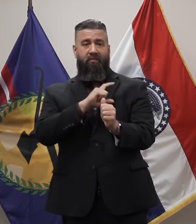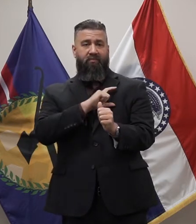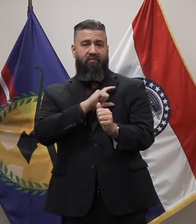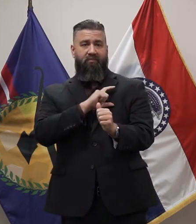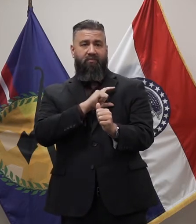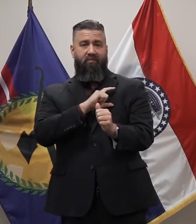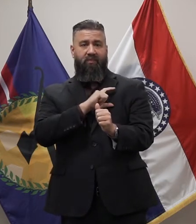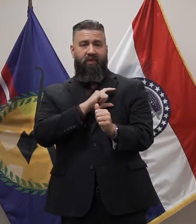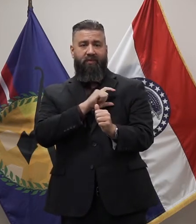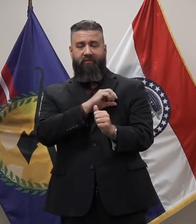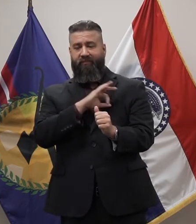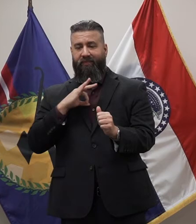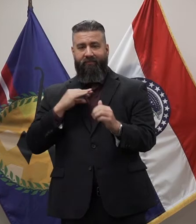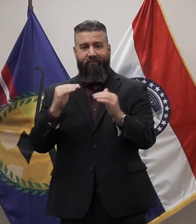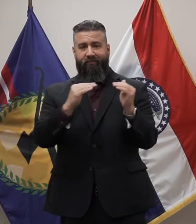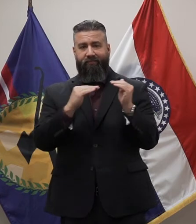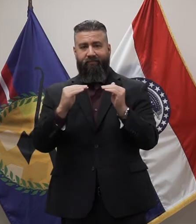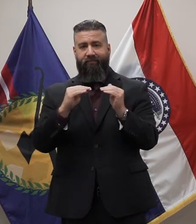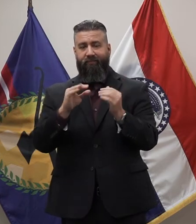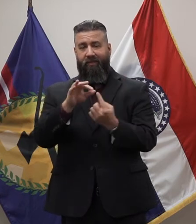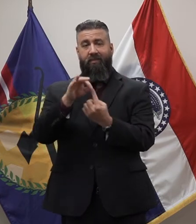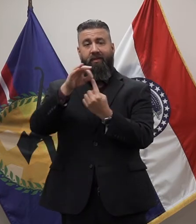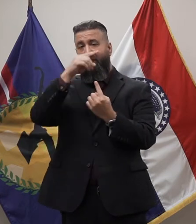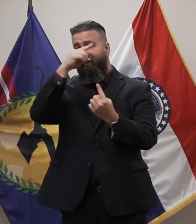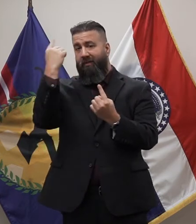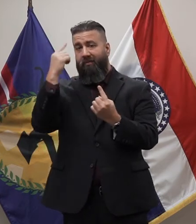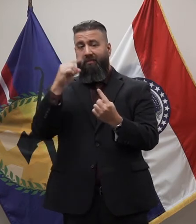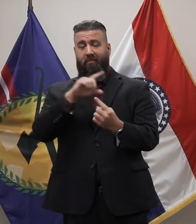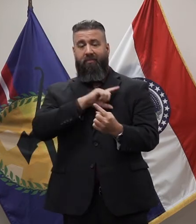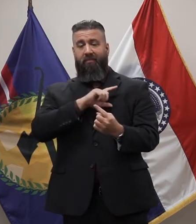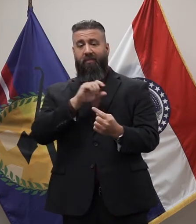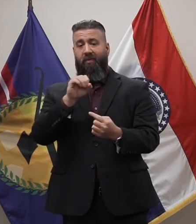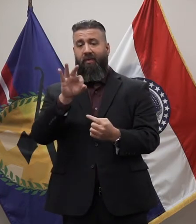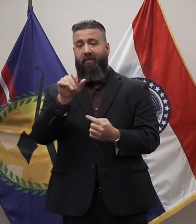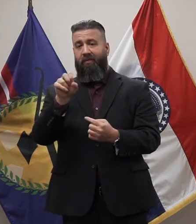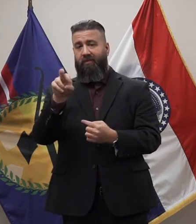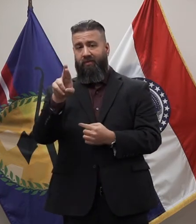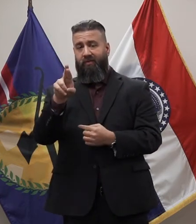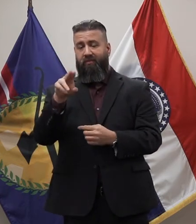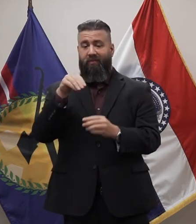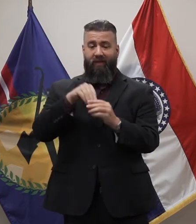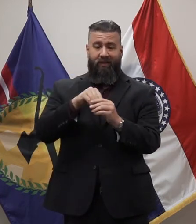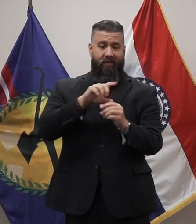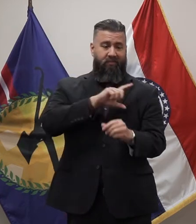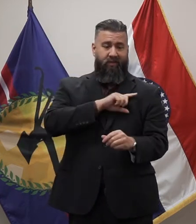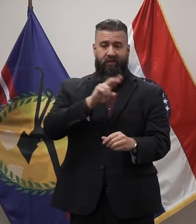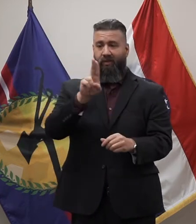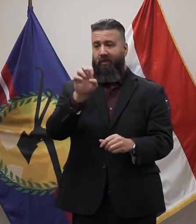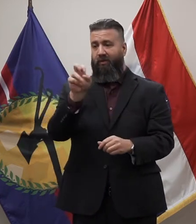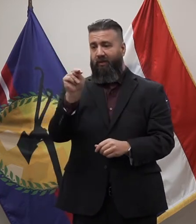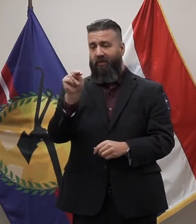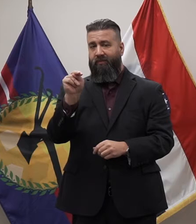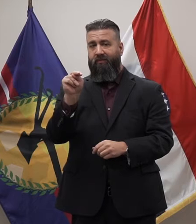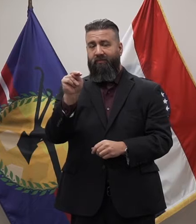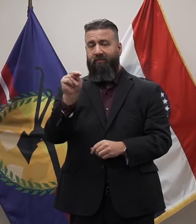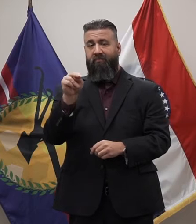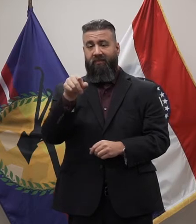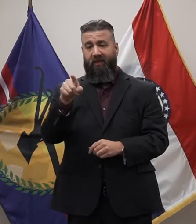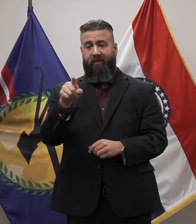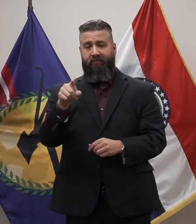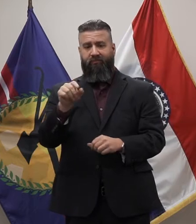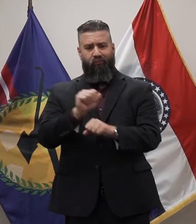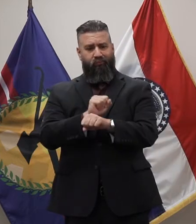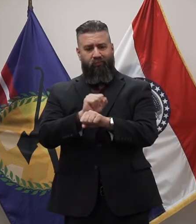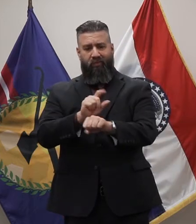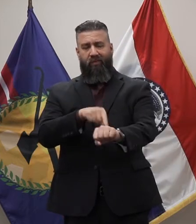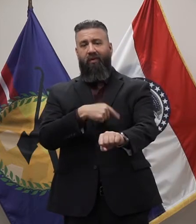officers, among black police officers, among the police union, among the command staff. He's been around a long time.